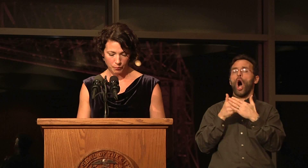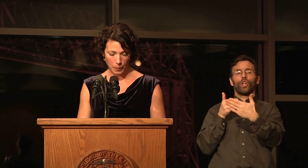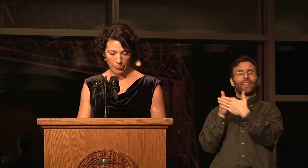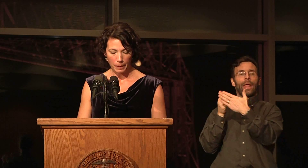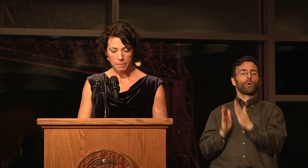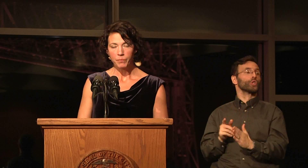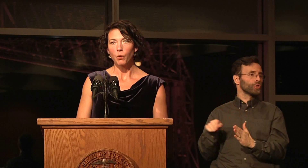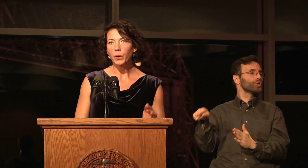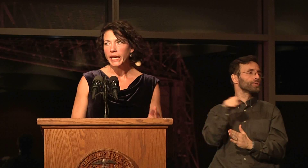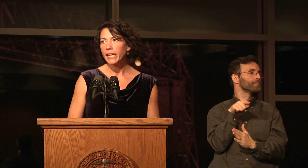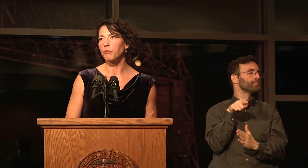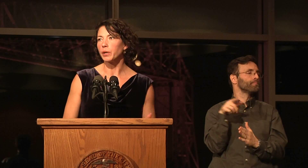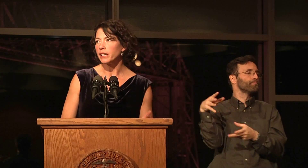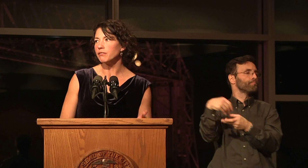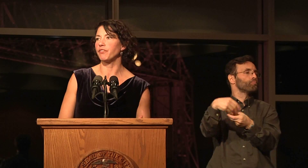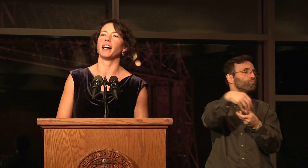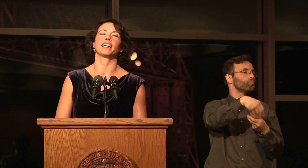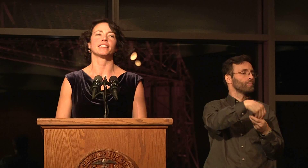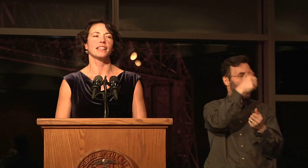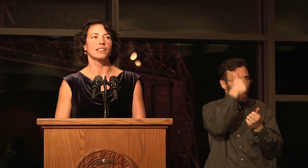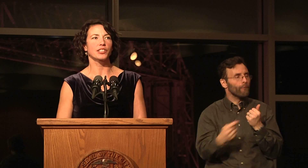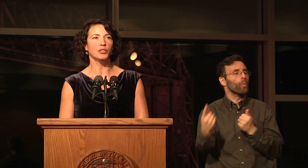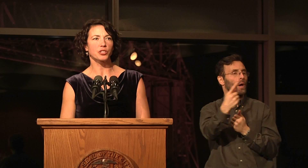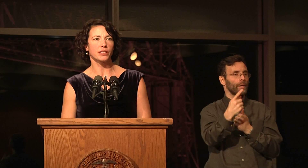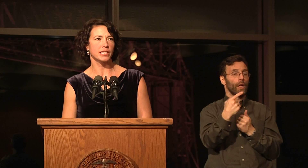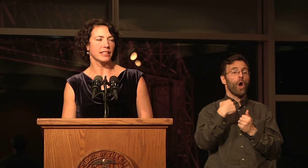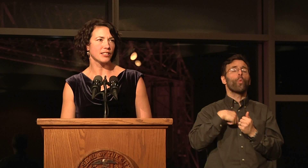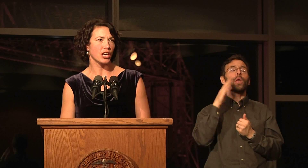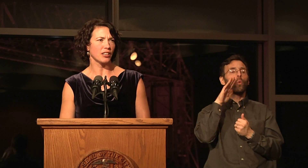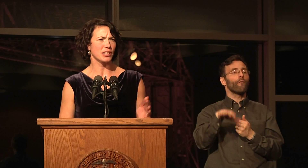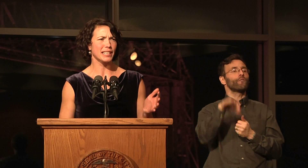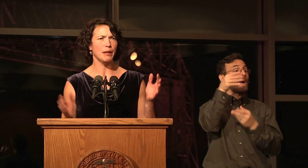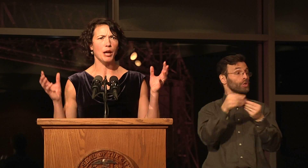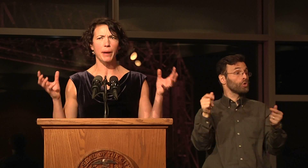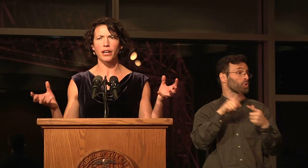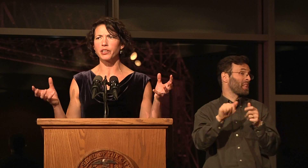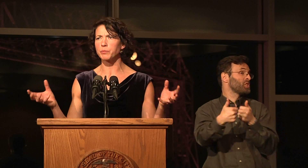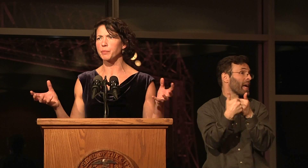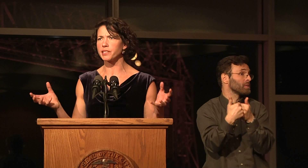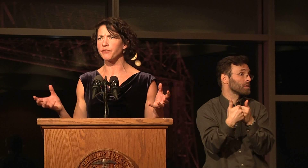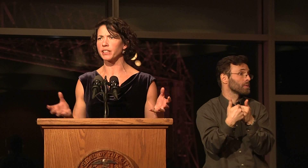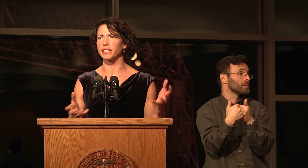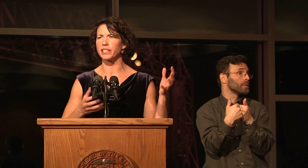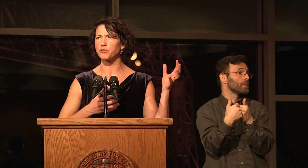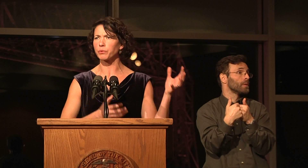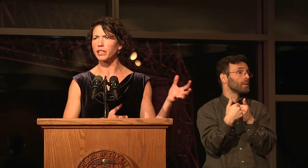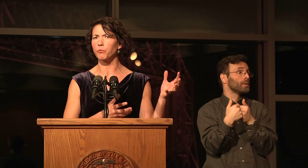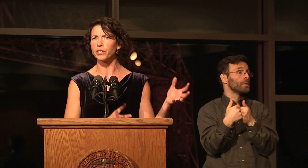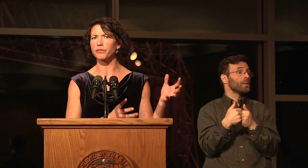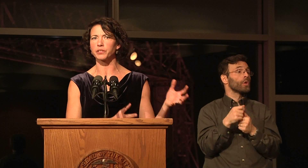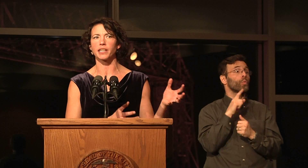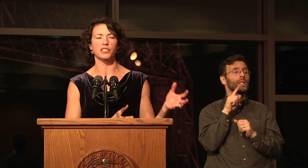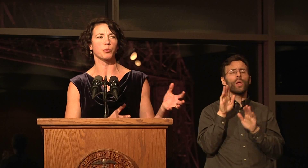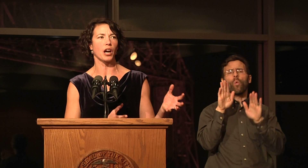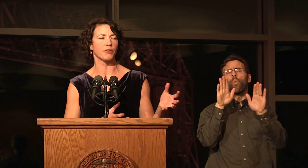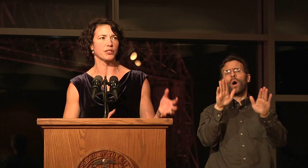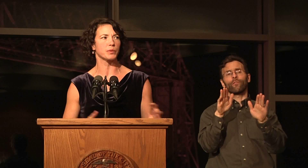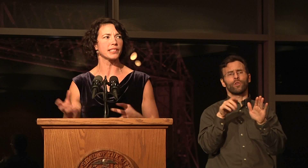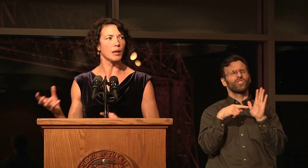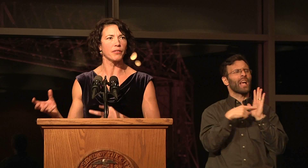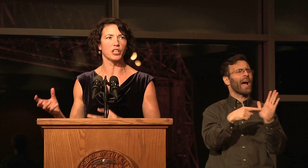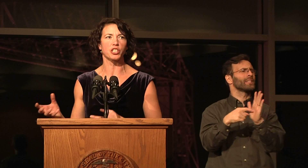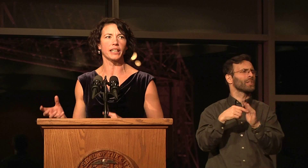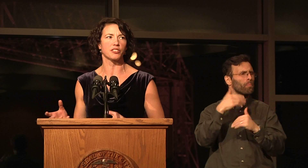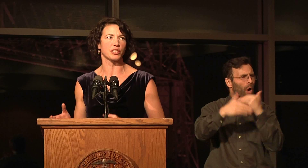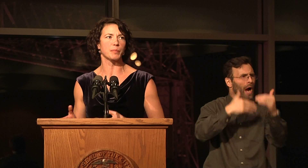neighbors. We will find solutions to these challenges, and I pair them specifically, these really wonderful signs of progress,